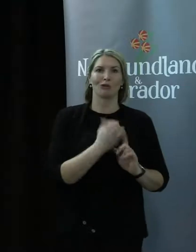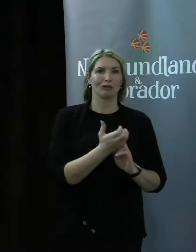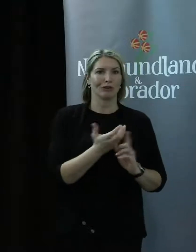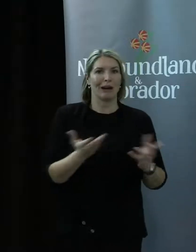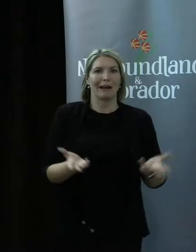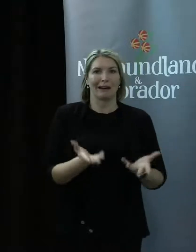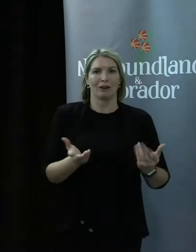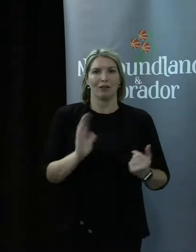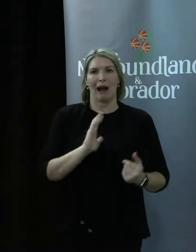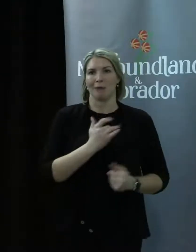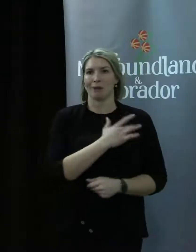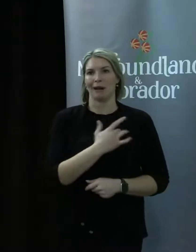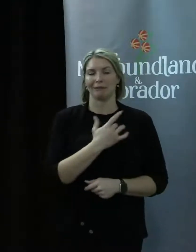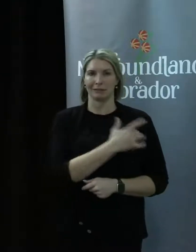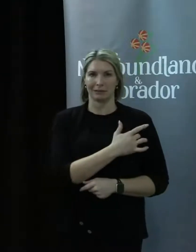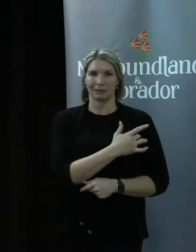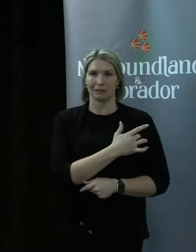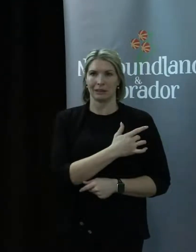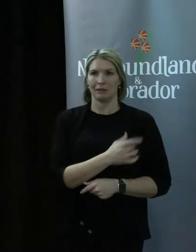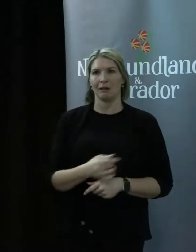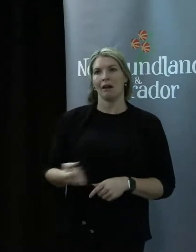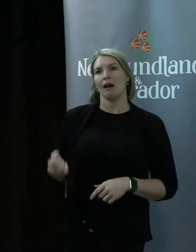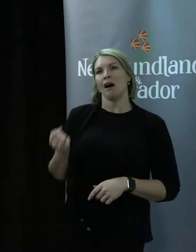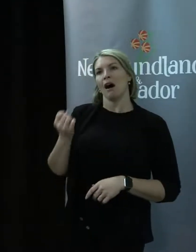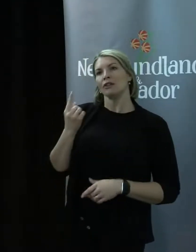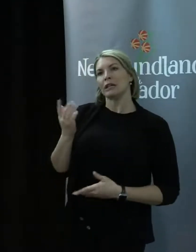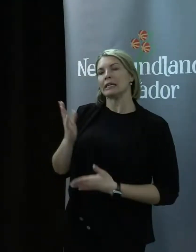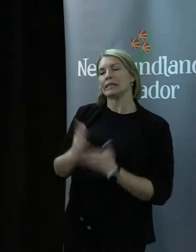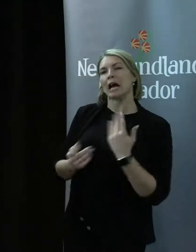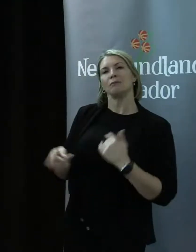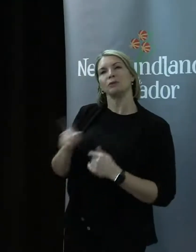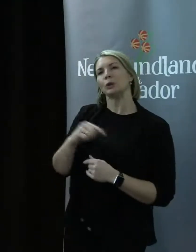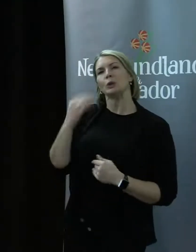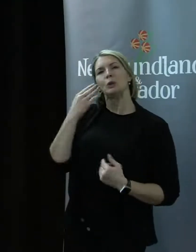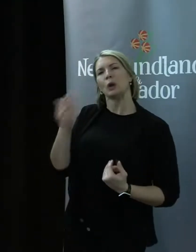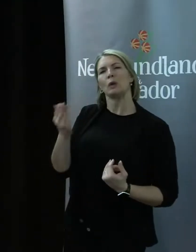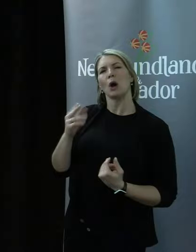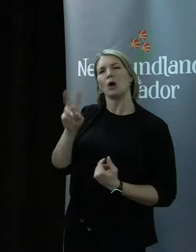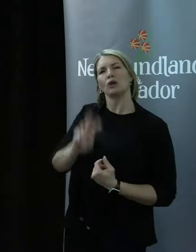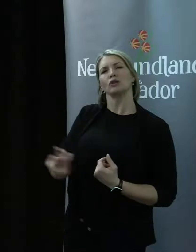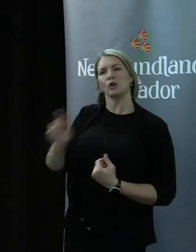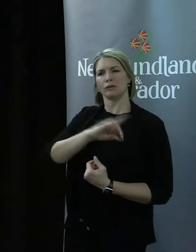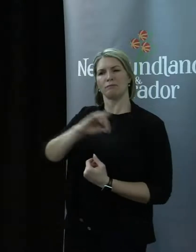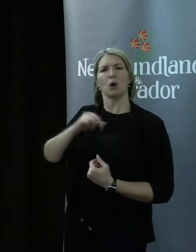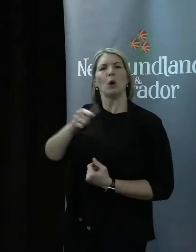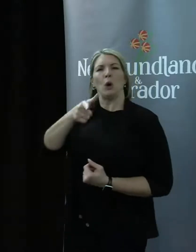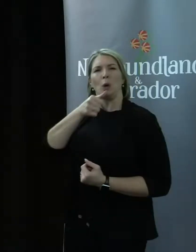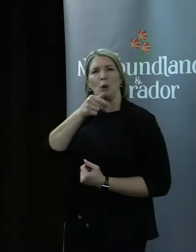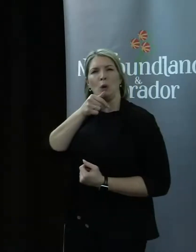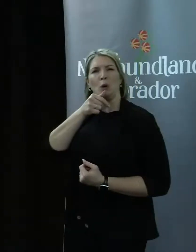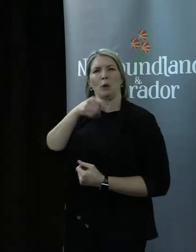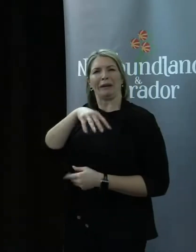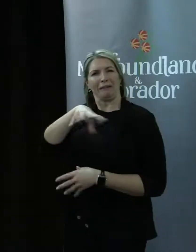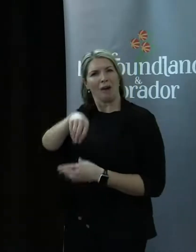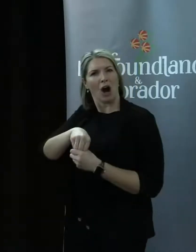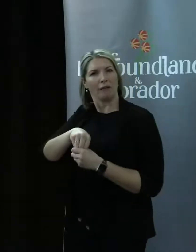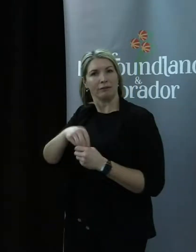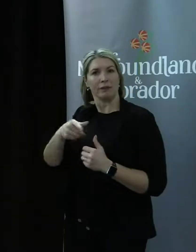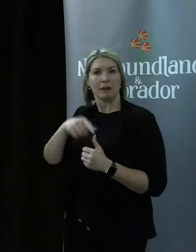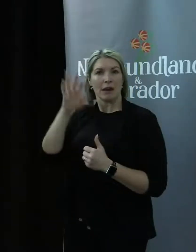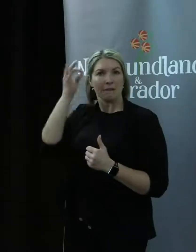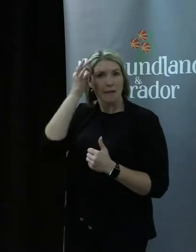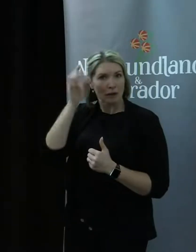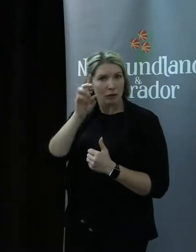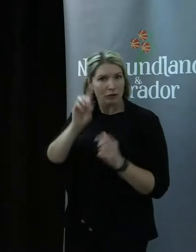might not know the composition of the Tourism Board, the Tourism Board is made up of federal